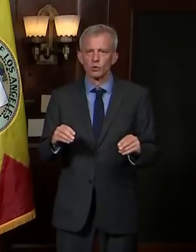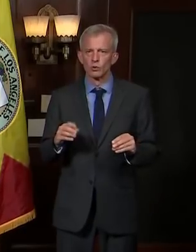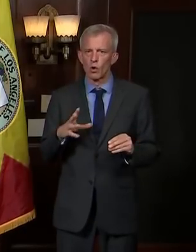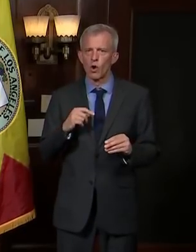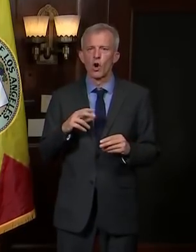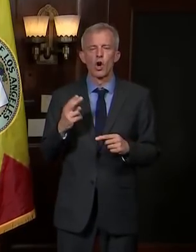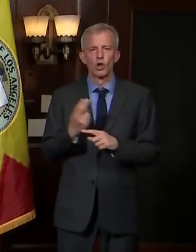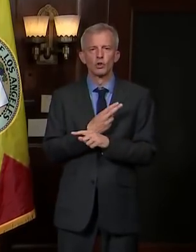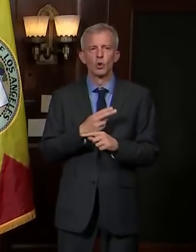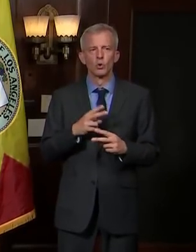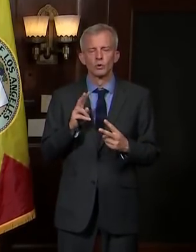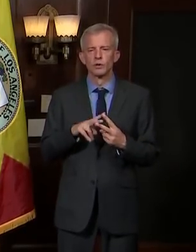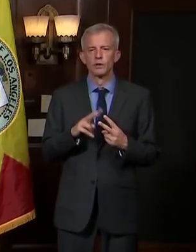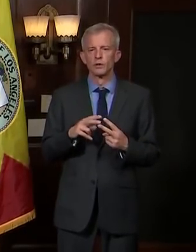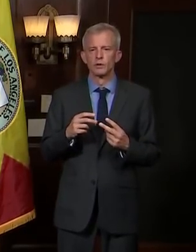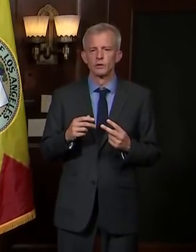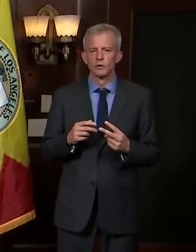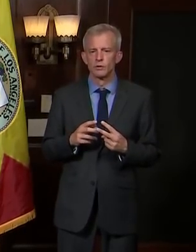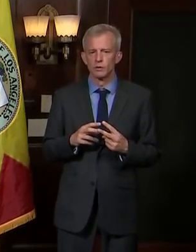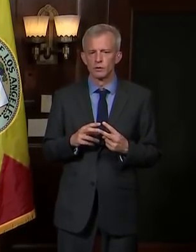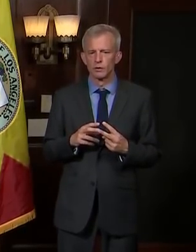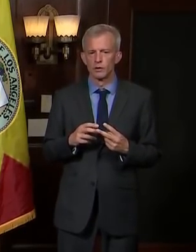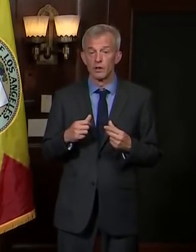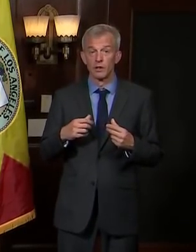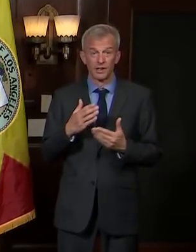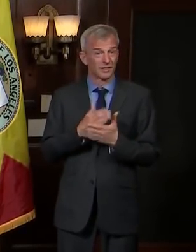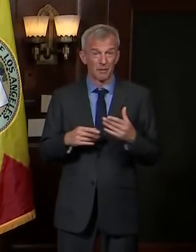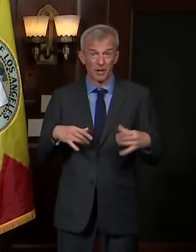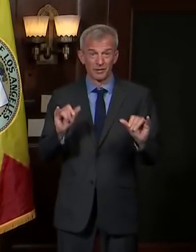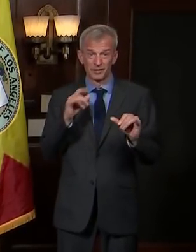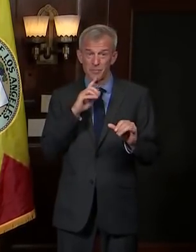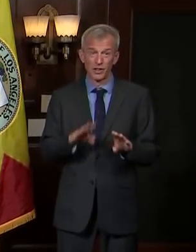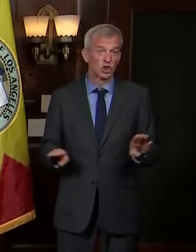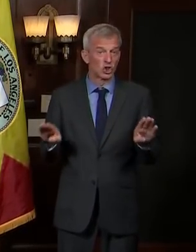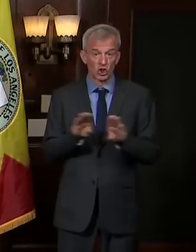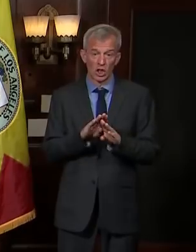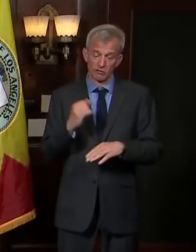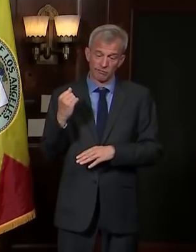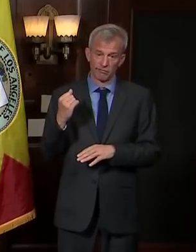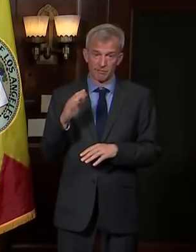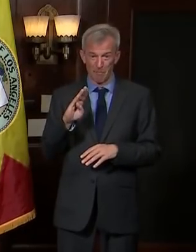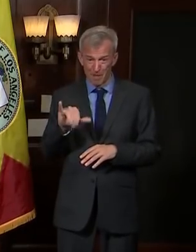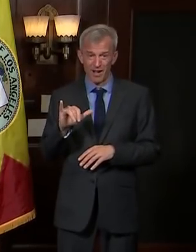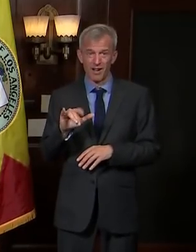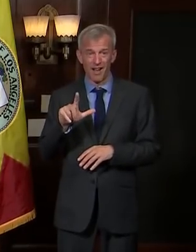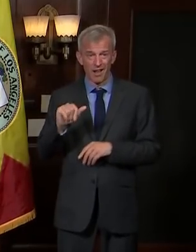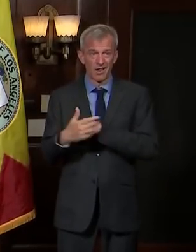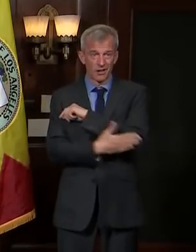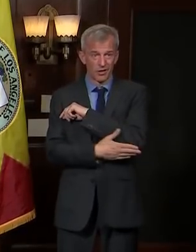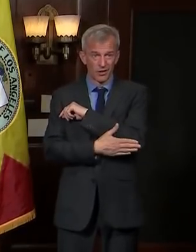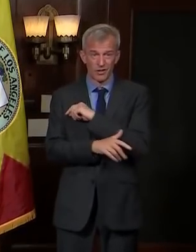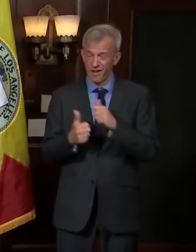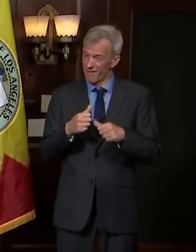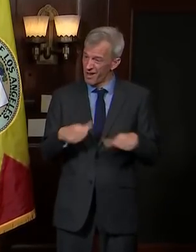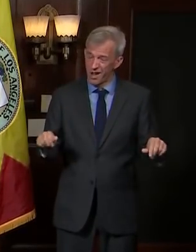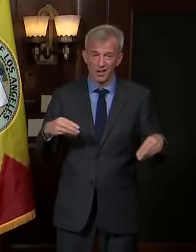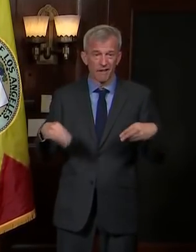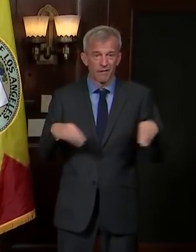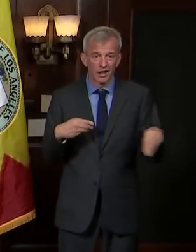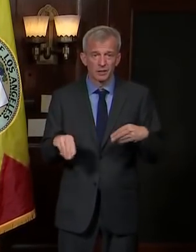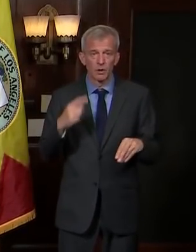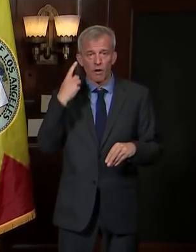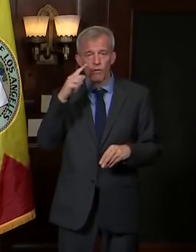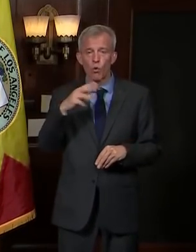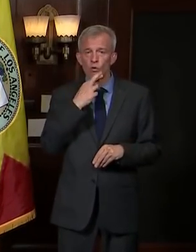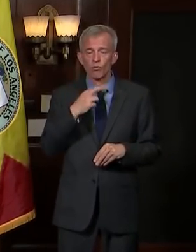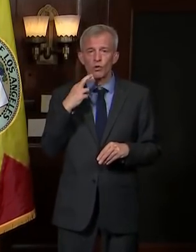Yes. Some of them are still being shut down by LA County. Is there wiggle room for these restaurants to do that,